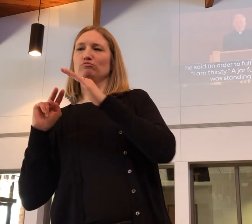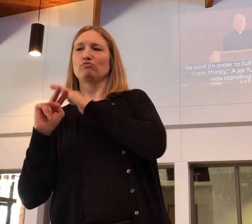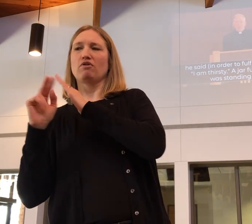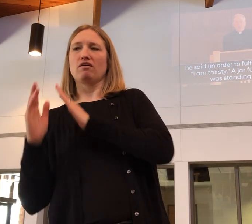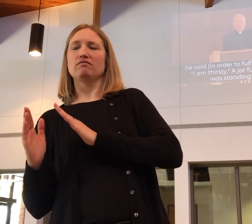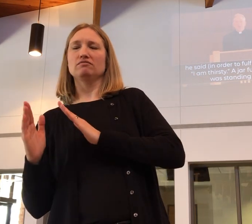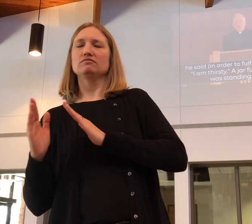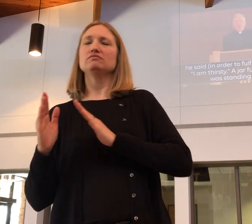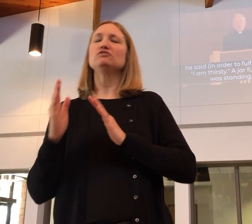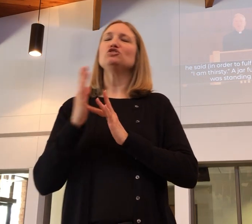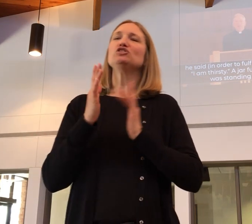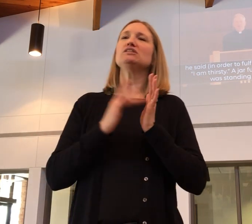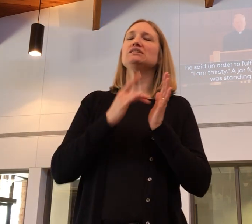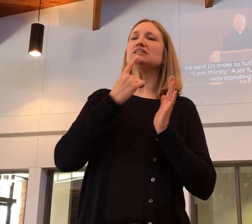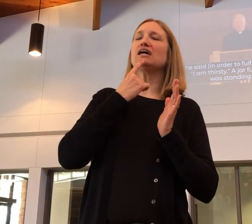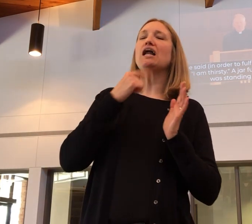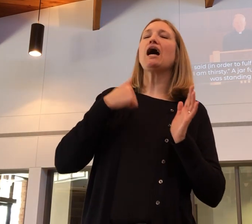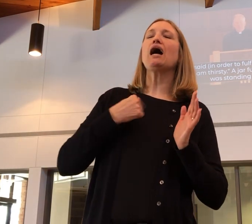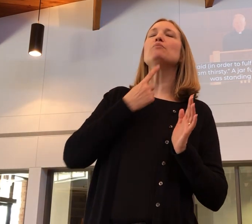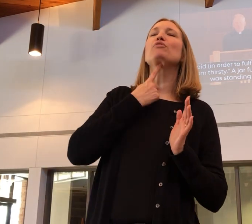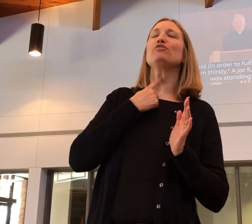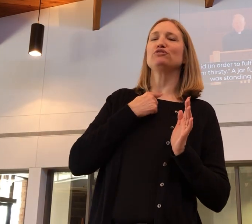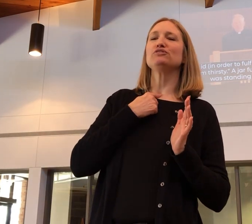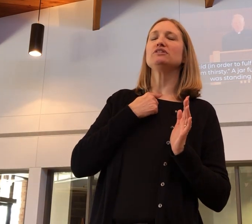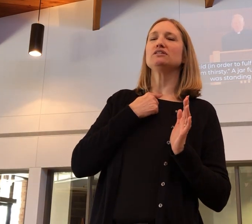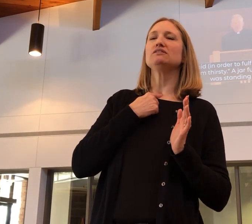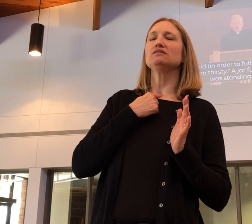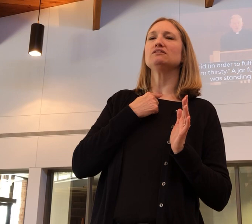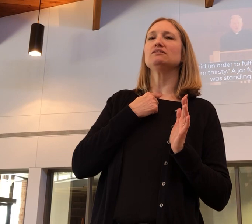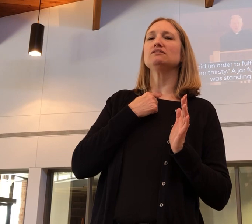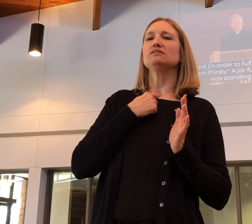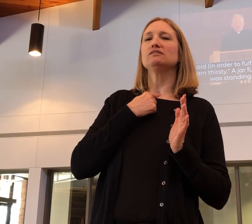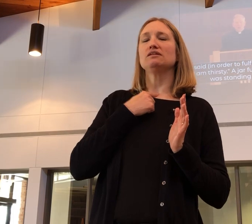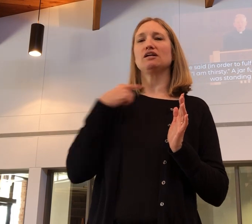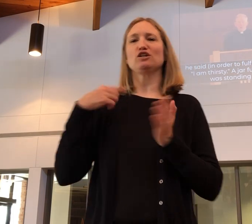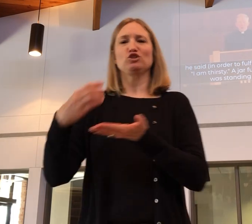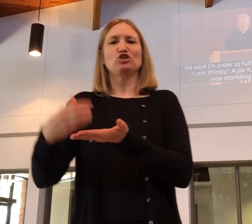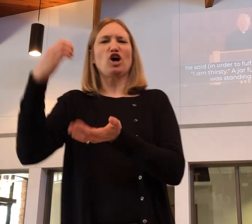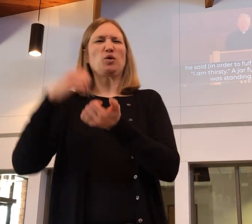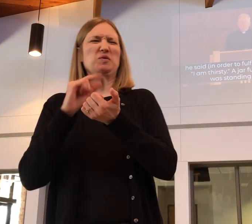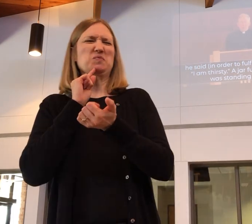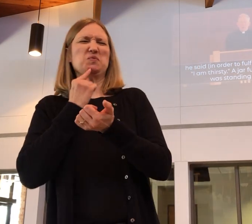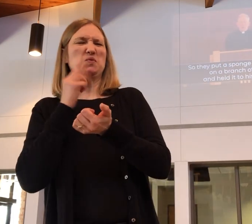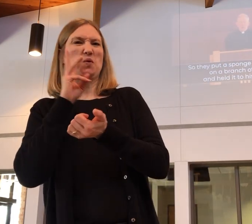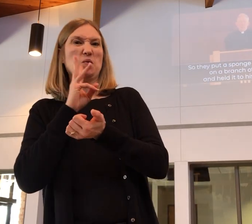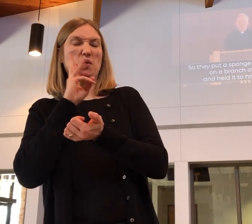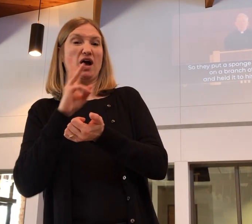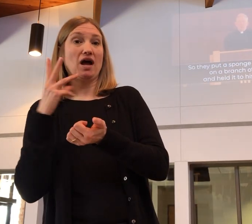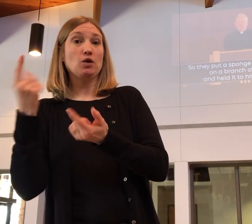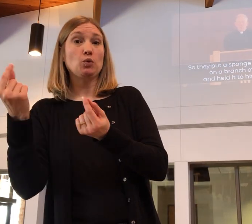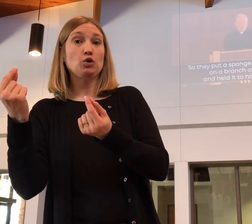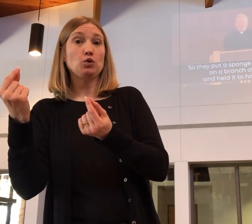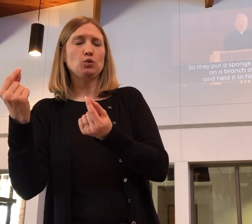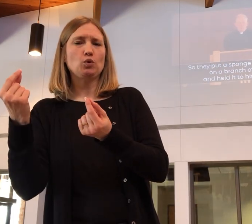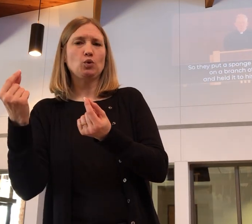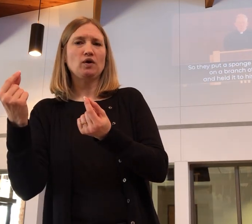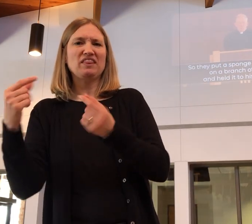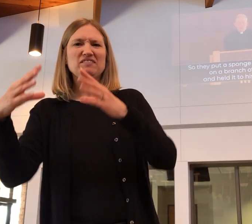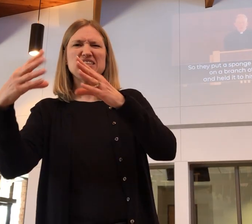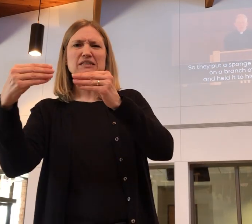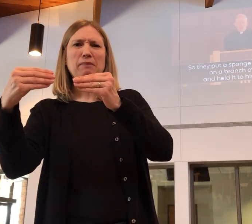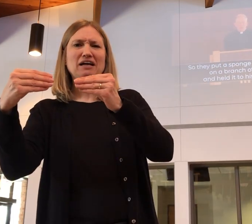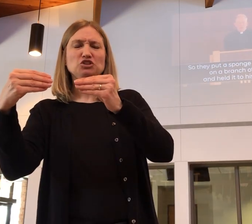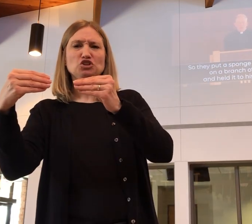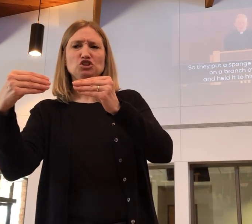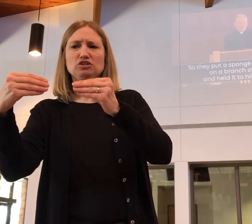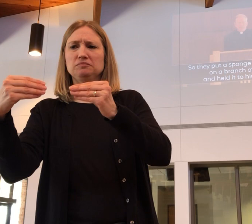scripture, "I am thirsty." A jar full of sour wine was standing there, so they put a sponge full of the